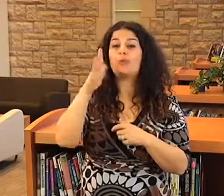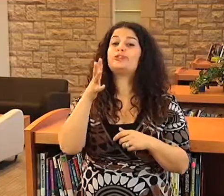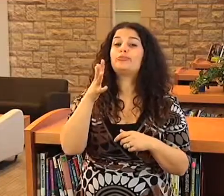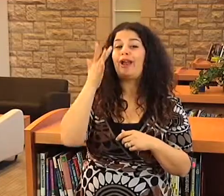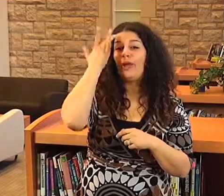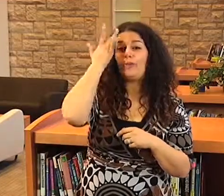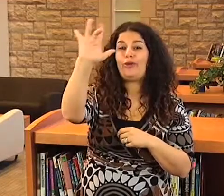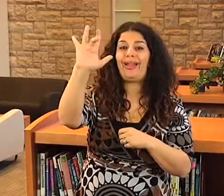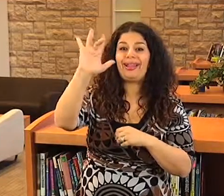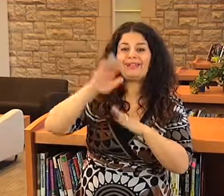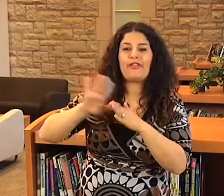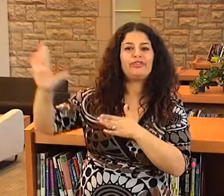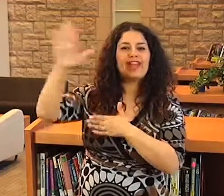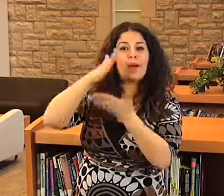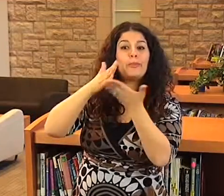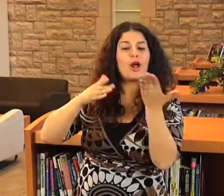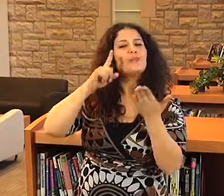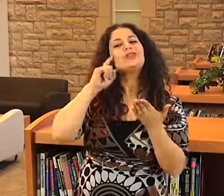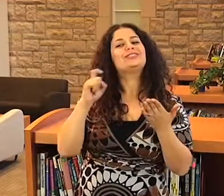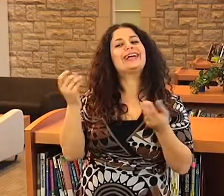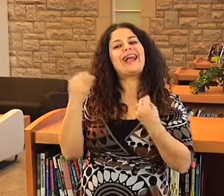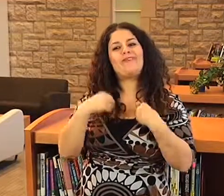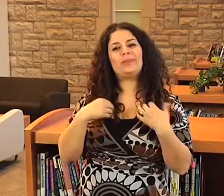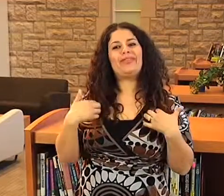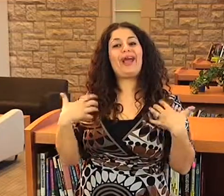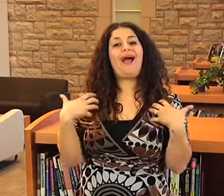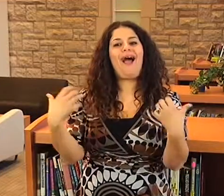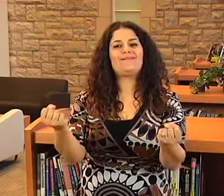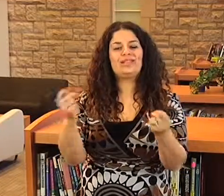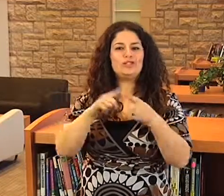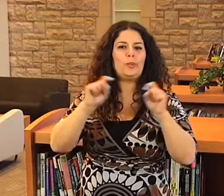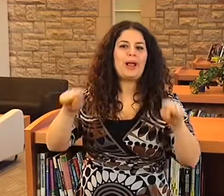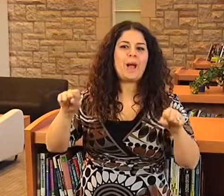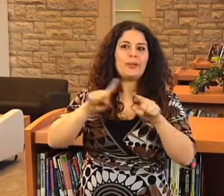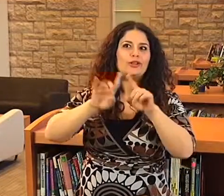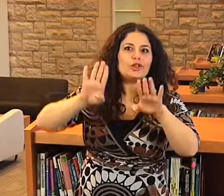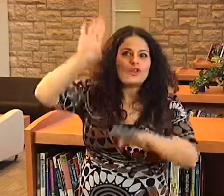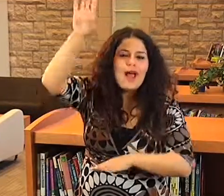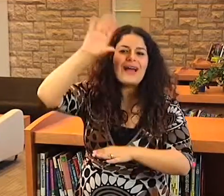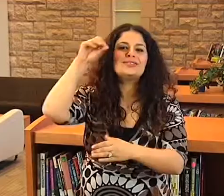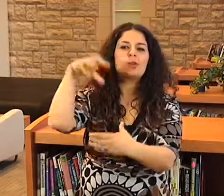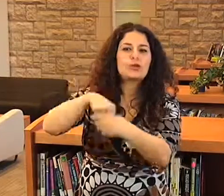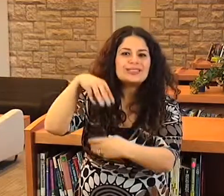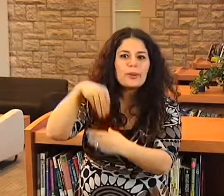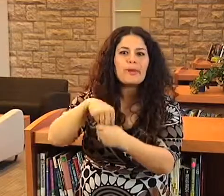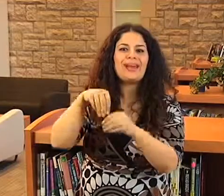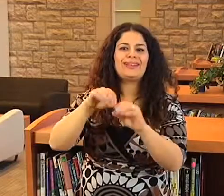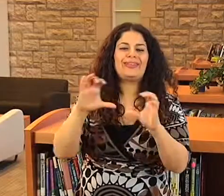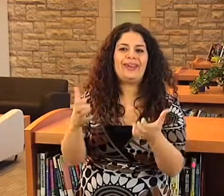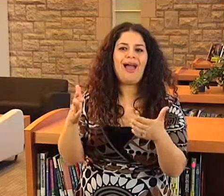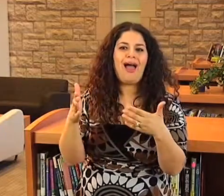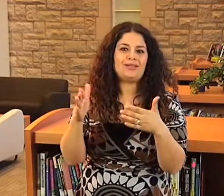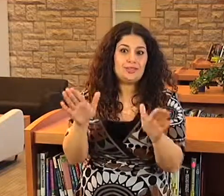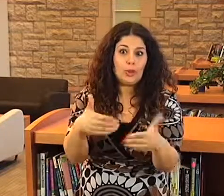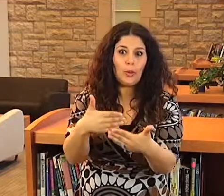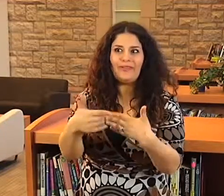there. I thought that was brilliant of them to give me that help so that I could participate in the